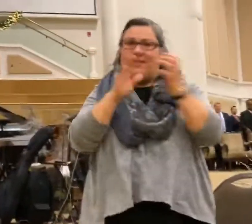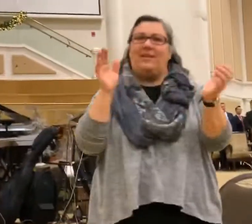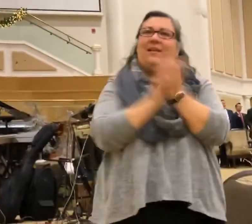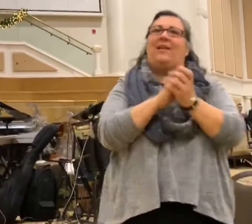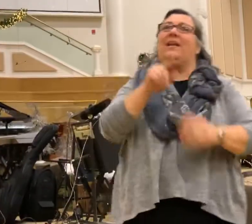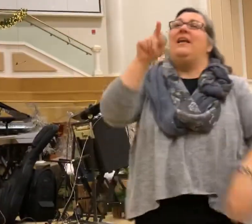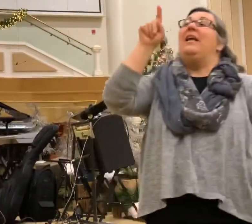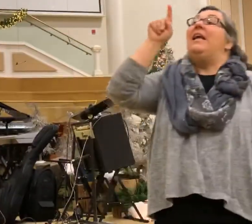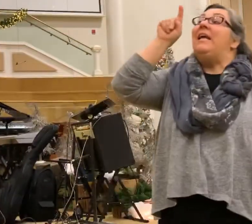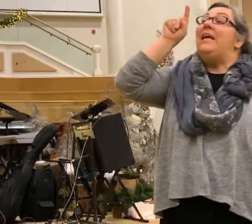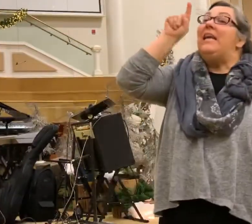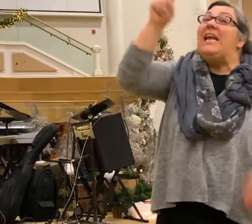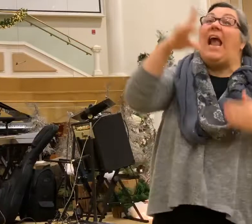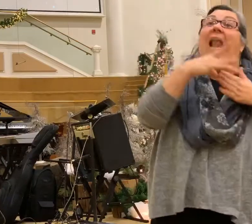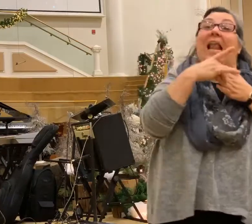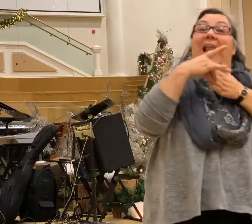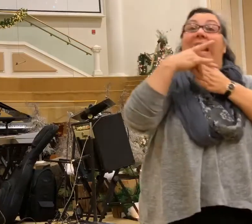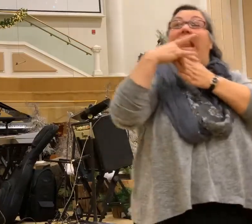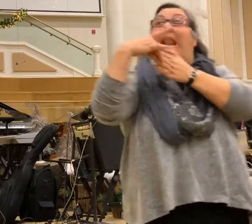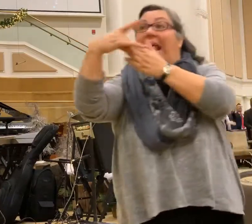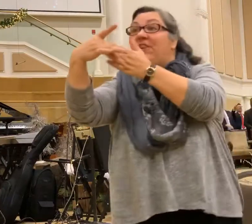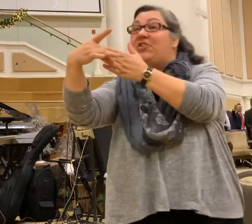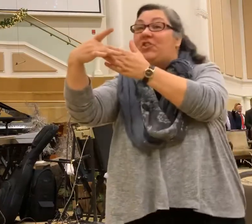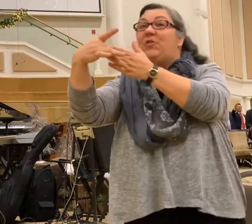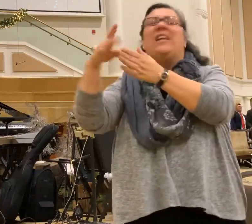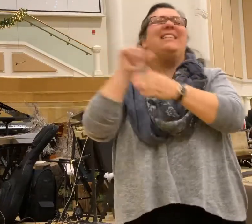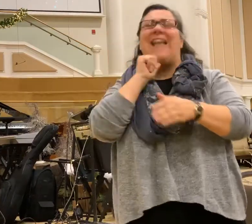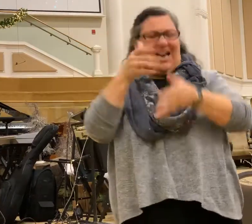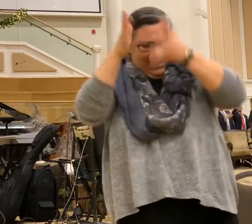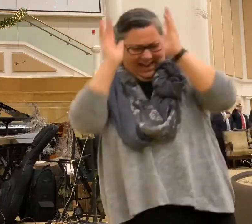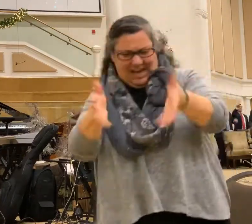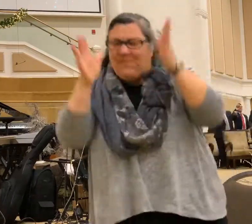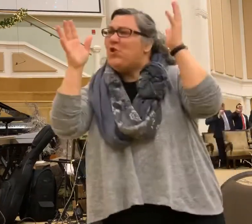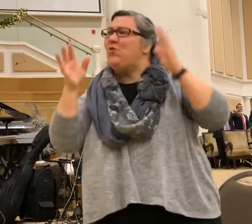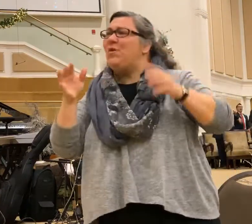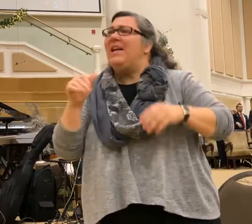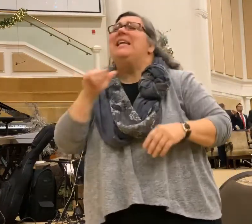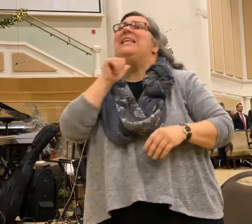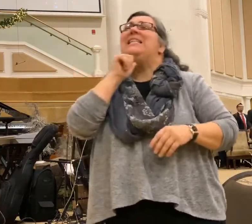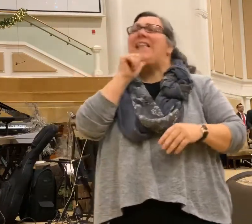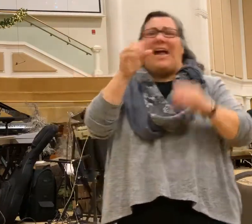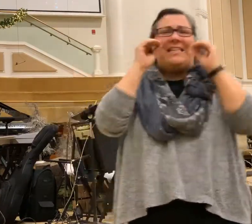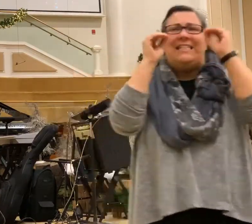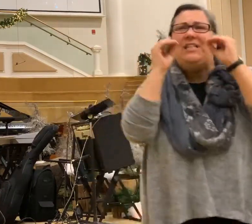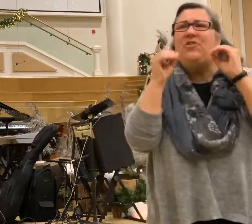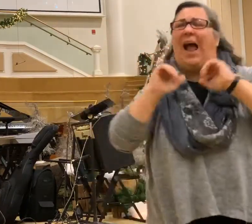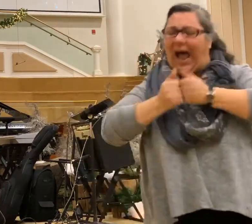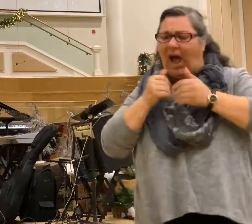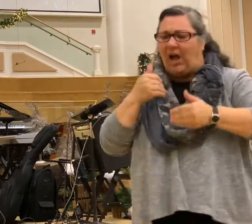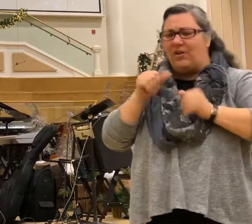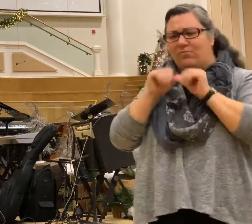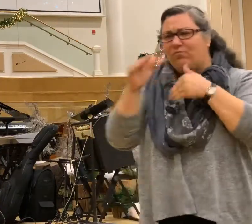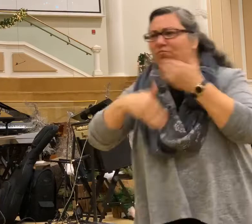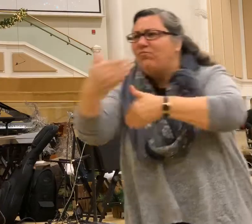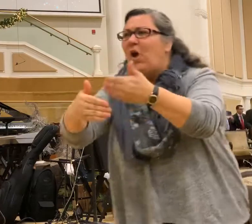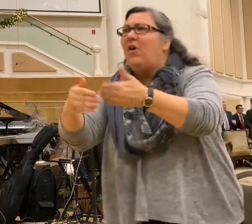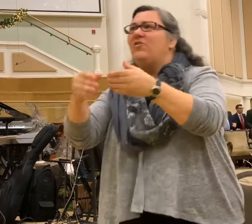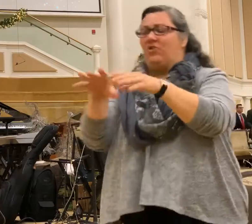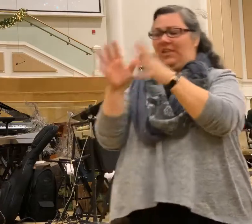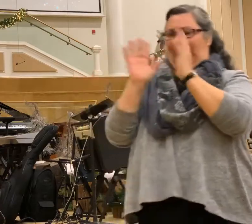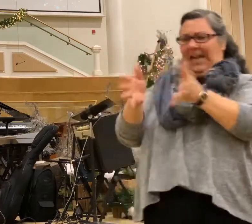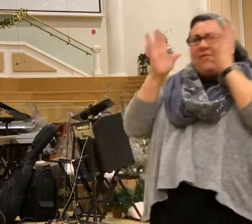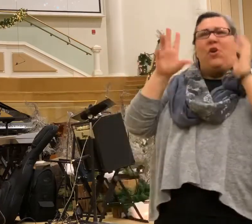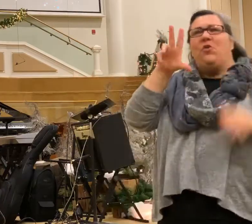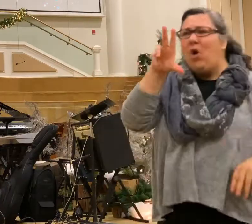He didn't bring me this far to leave me. He didn't teach me to swim to let me drown. He didn't build His home in me to move away. He